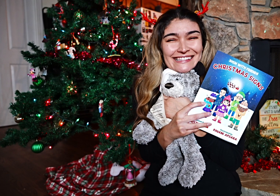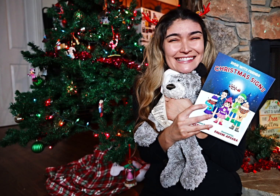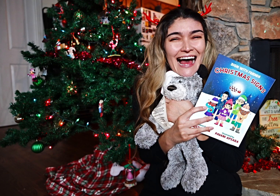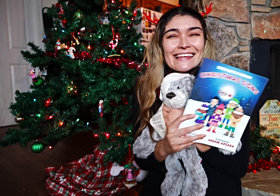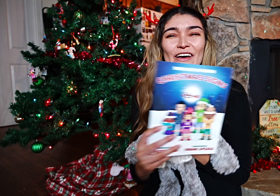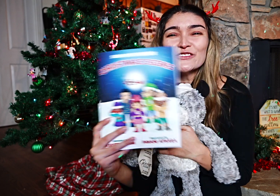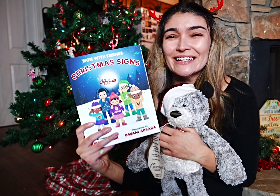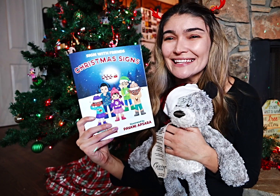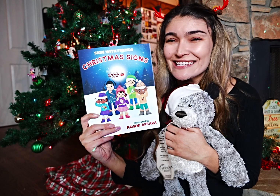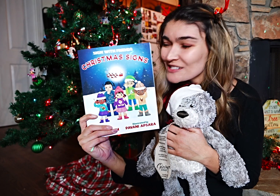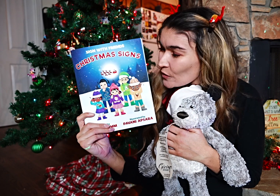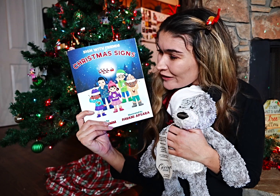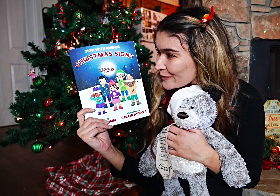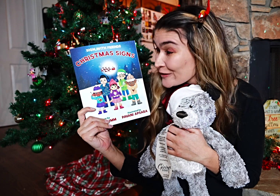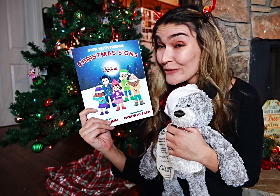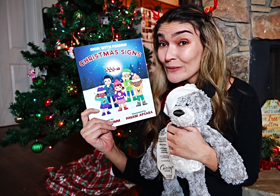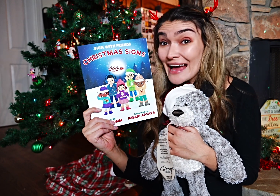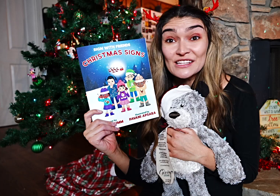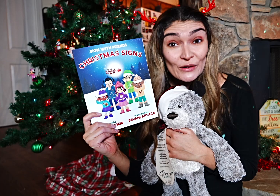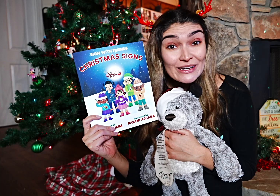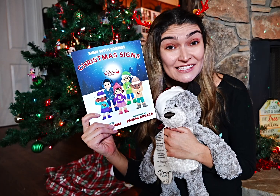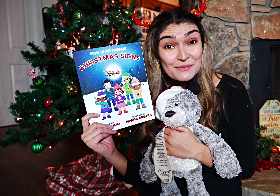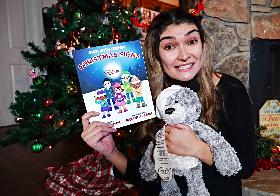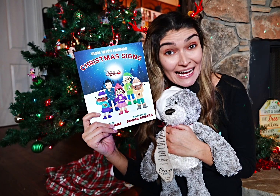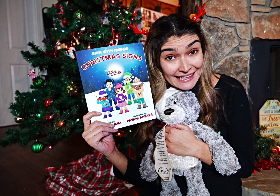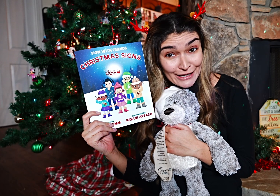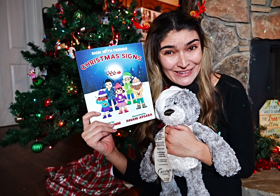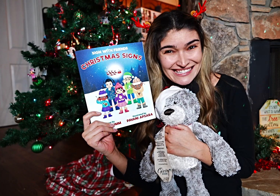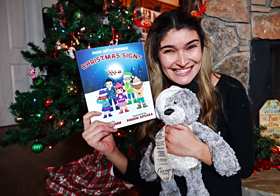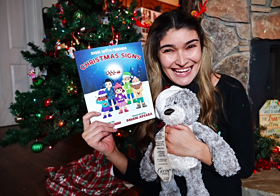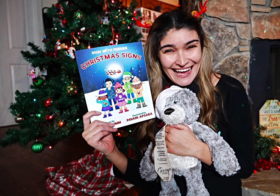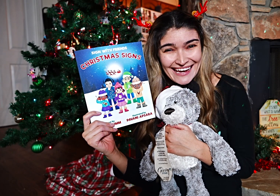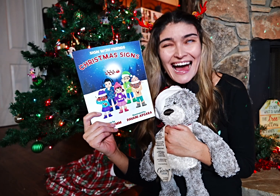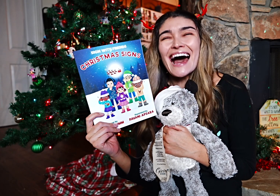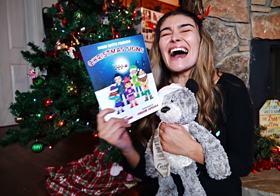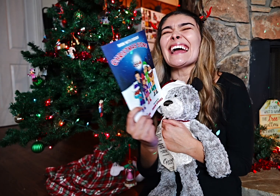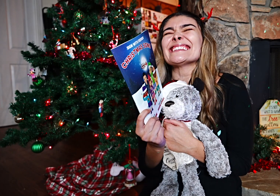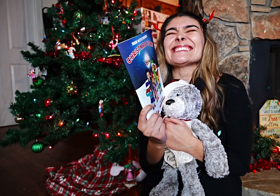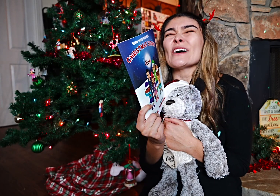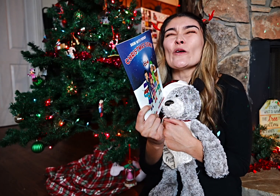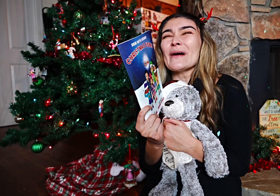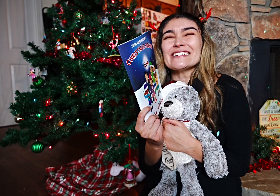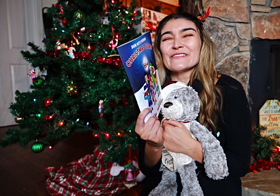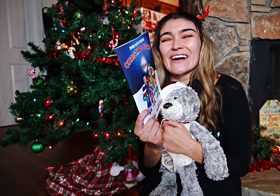Friends, I loved reading this story with you and learning some sign language today. I had so much